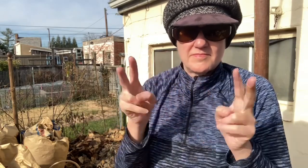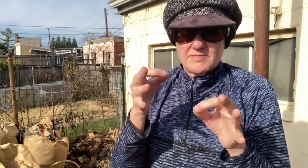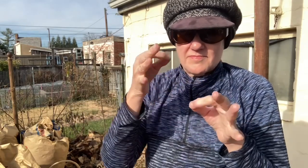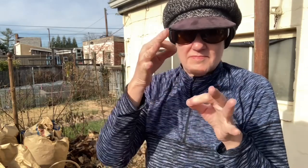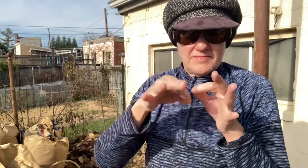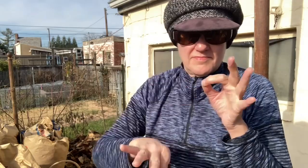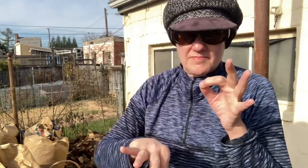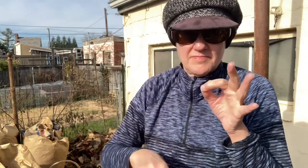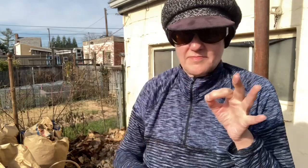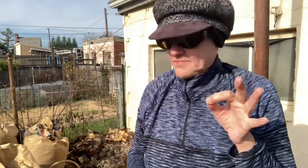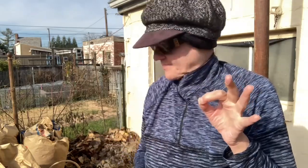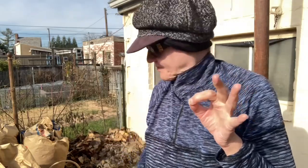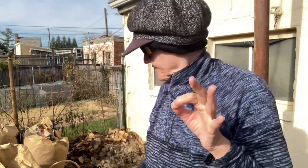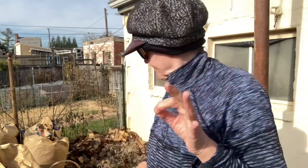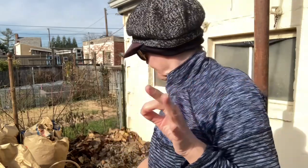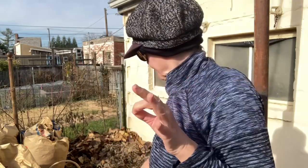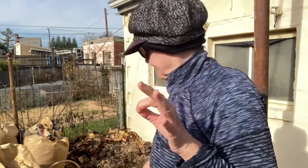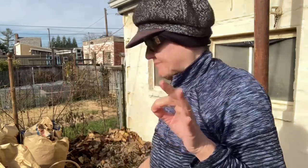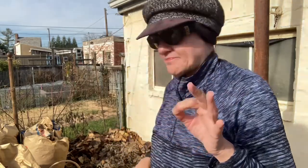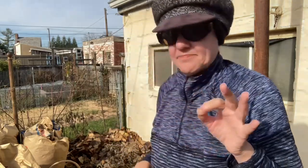is very simple.